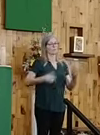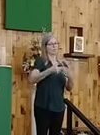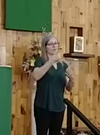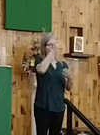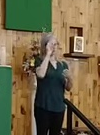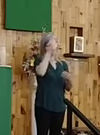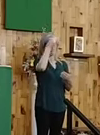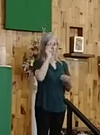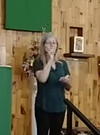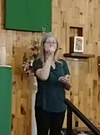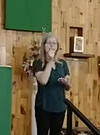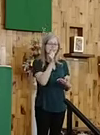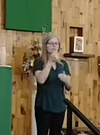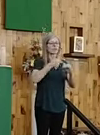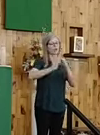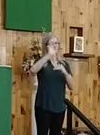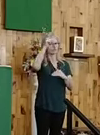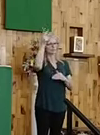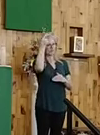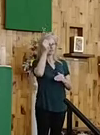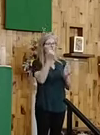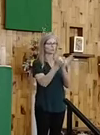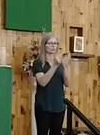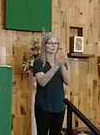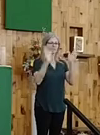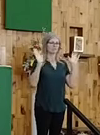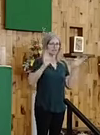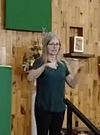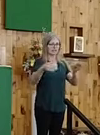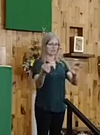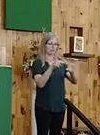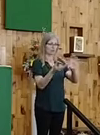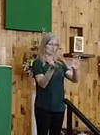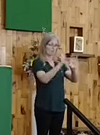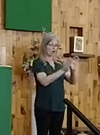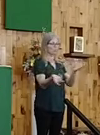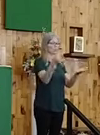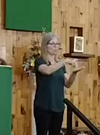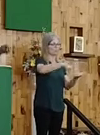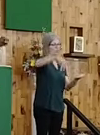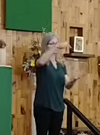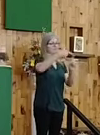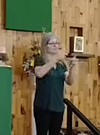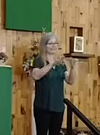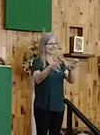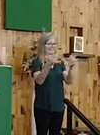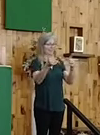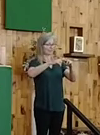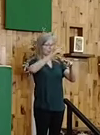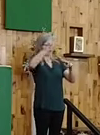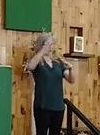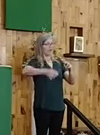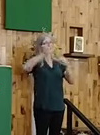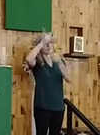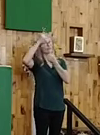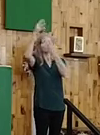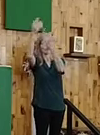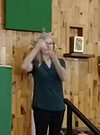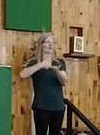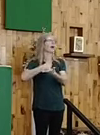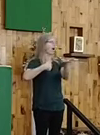Mary, suffered under Pontius Pilate, was crucified, died and was buried, rose from the dead, and is now seated at the right hand of the